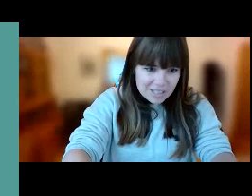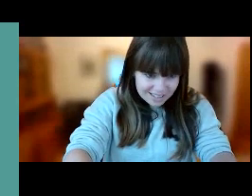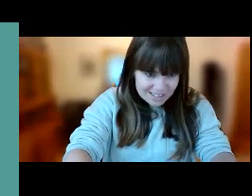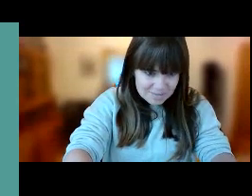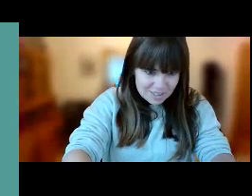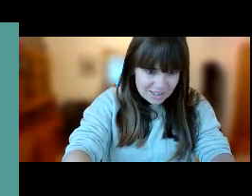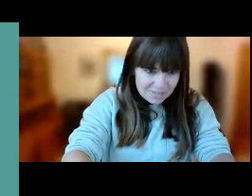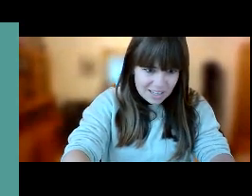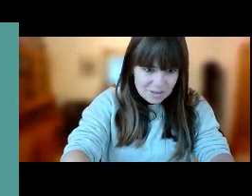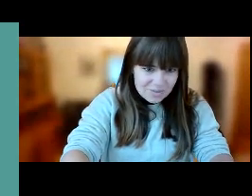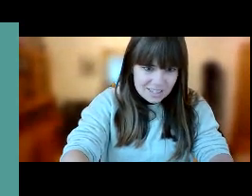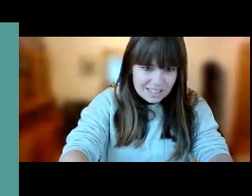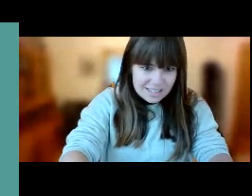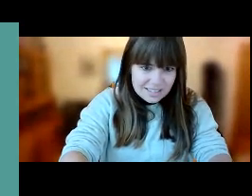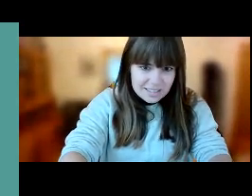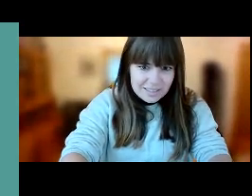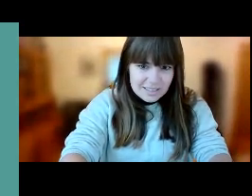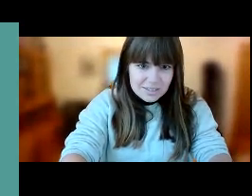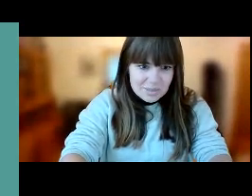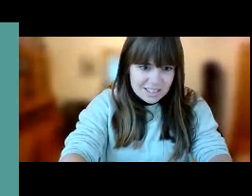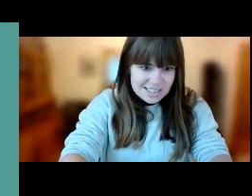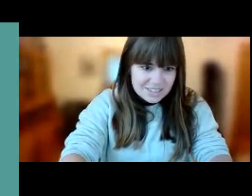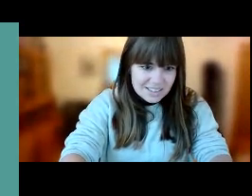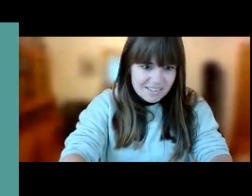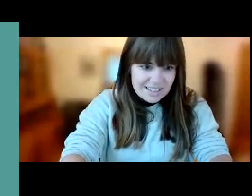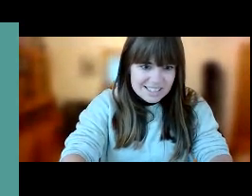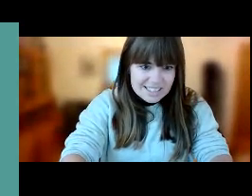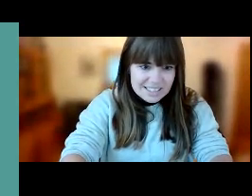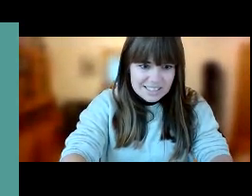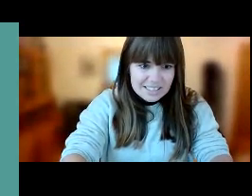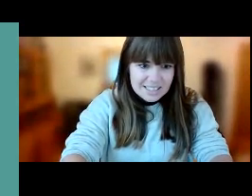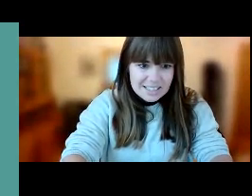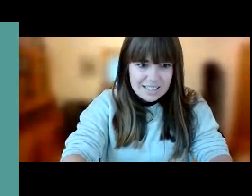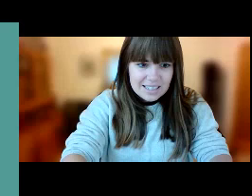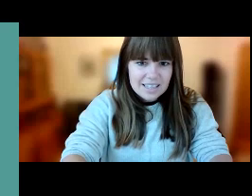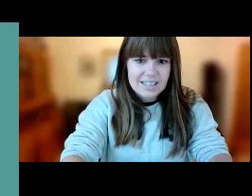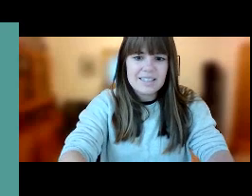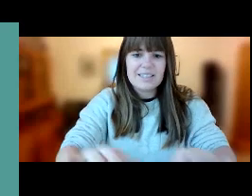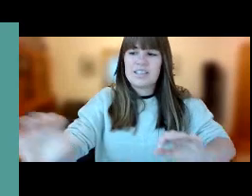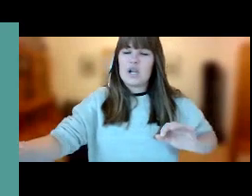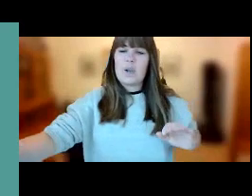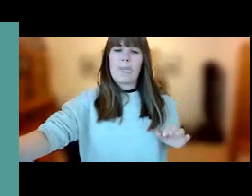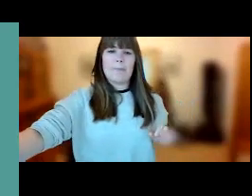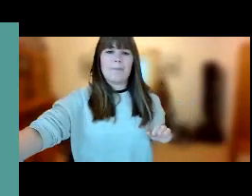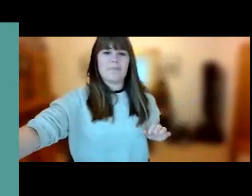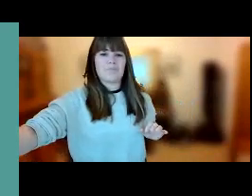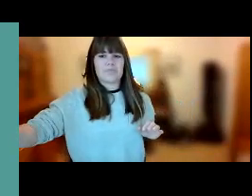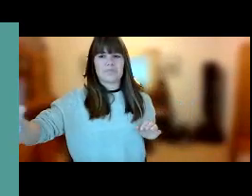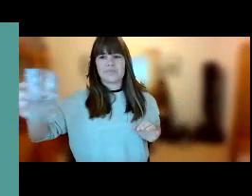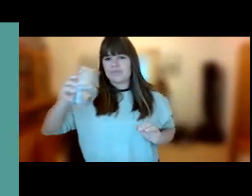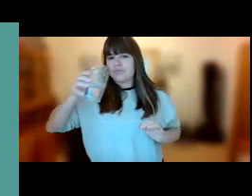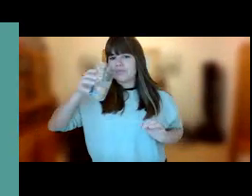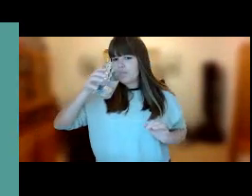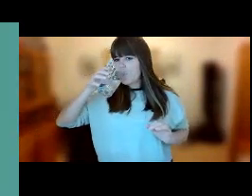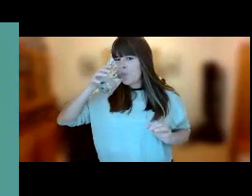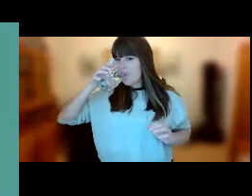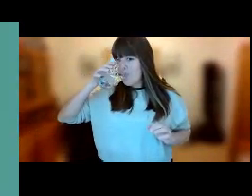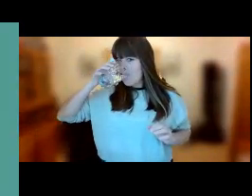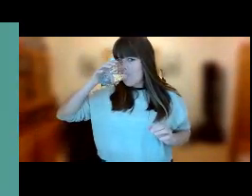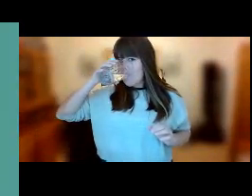for a minute, but hopefully, where's my cursing on? There it is. Hey bartender, you assume that I cannot